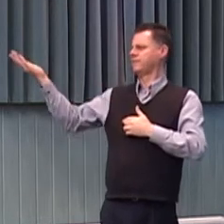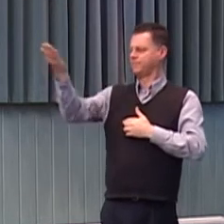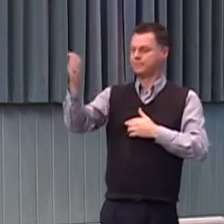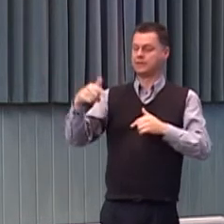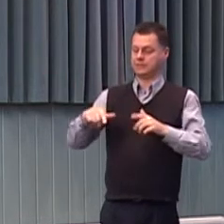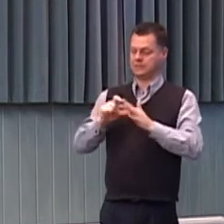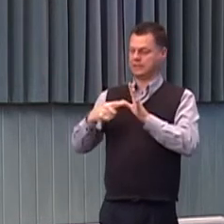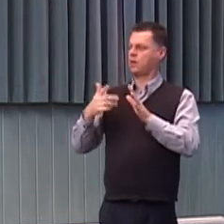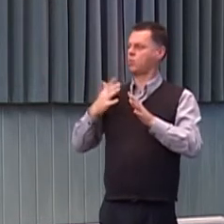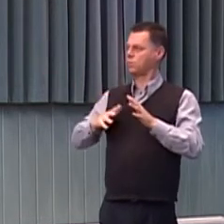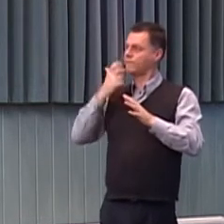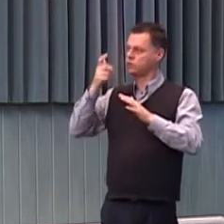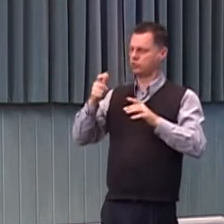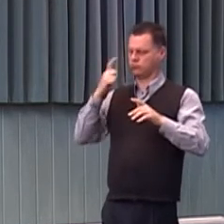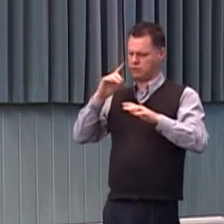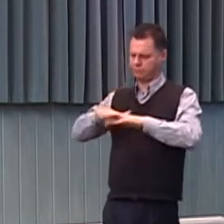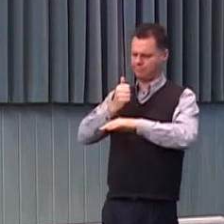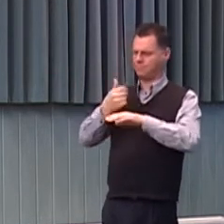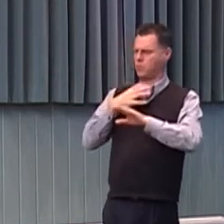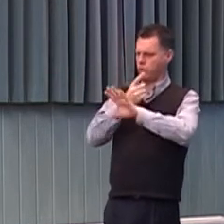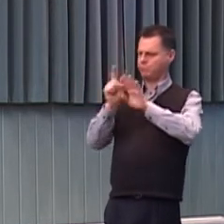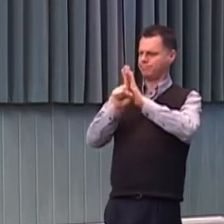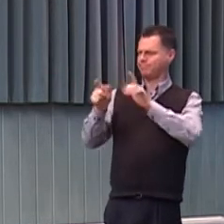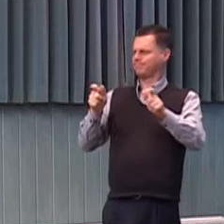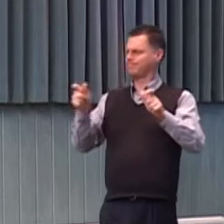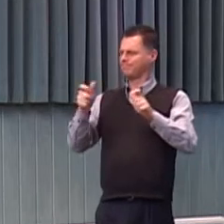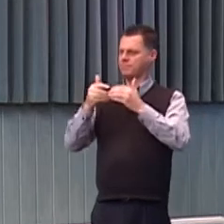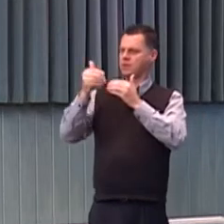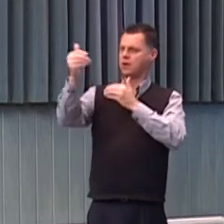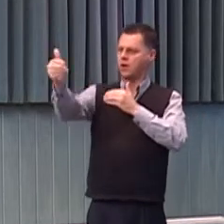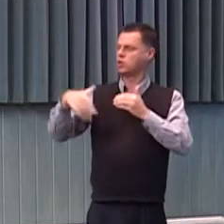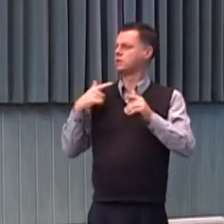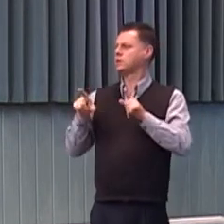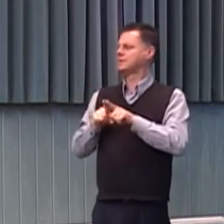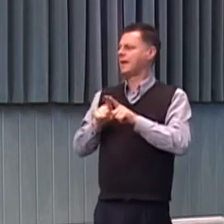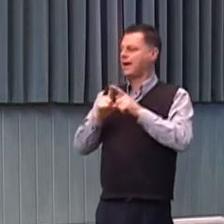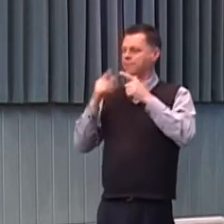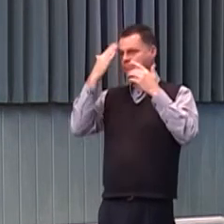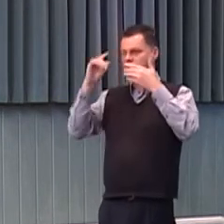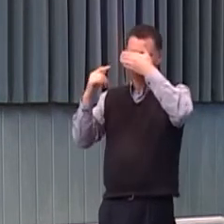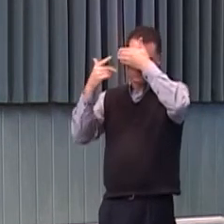and making sure that we make the most of what we currently have and build something for the future.